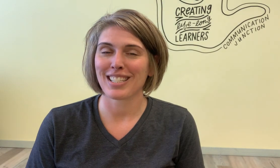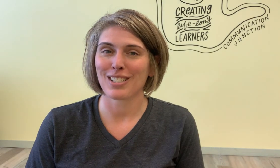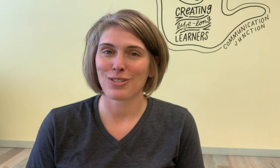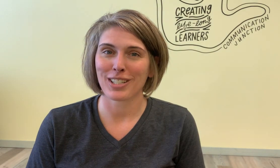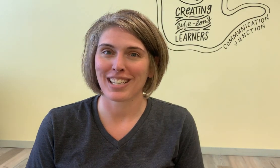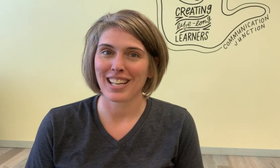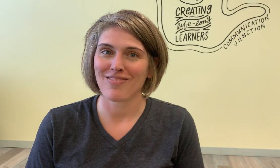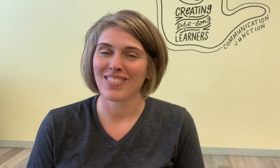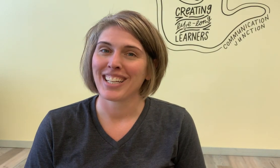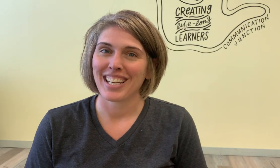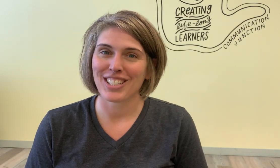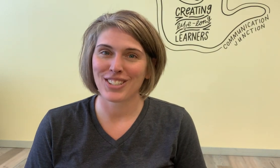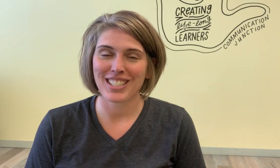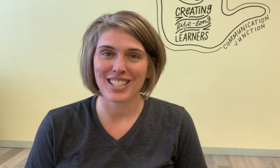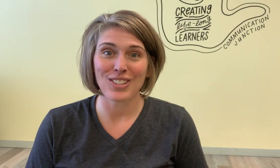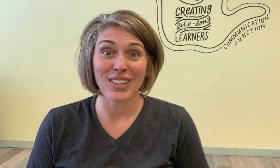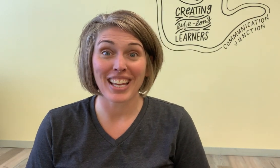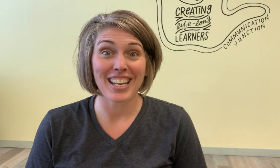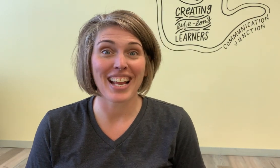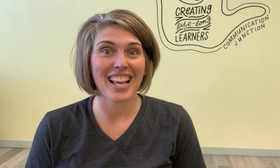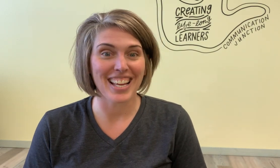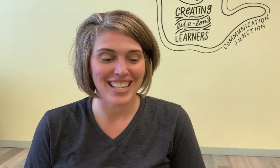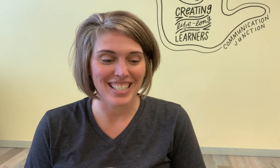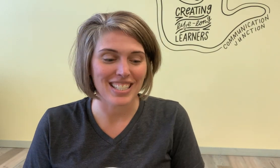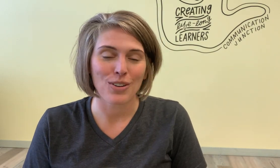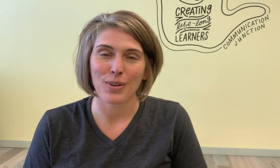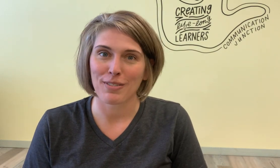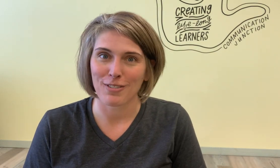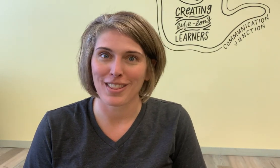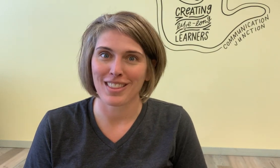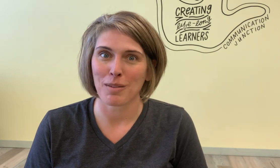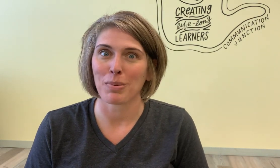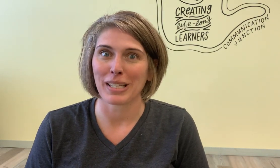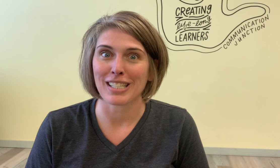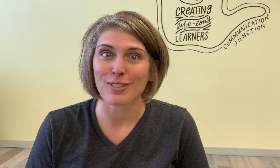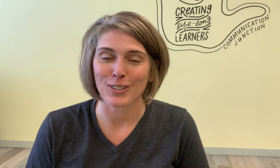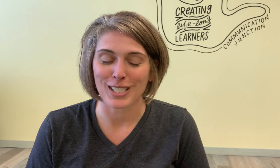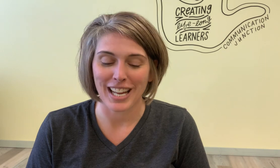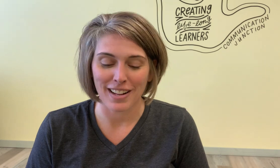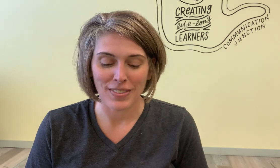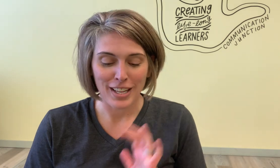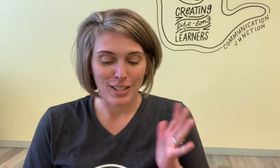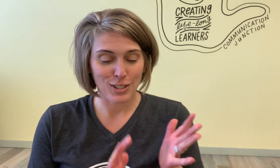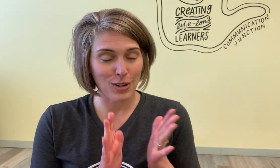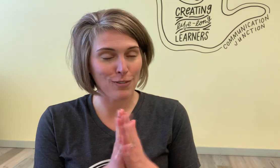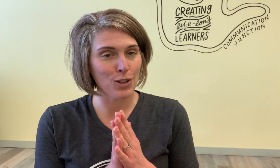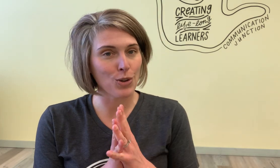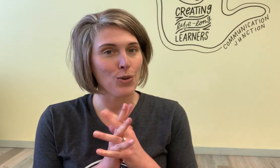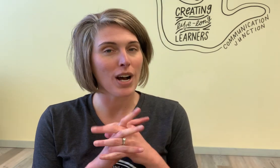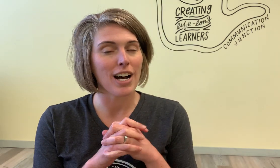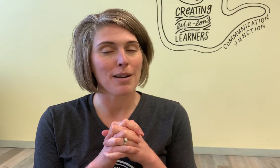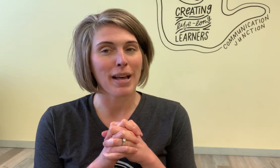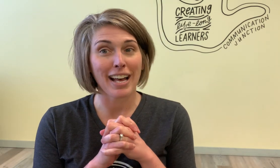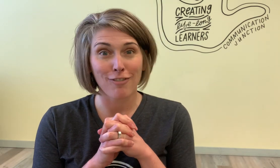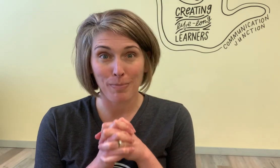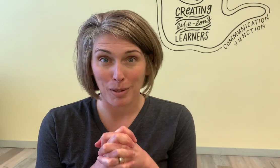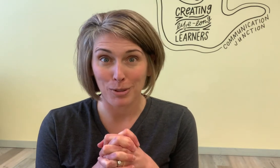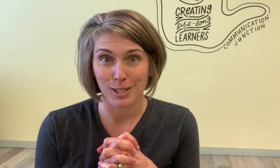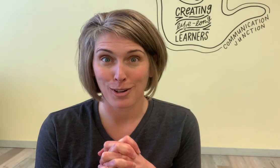Sing Storytime, it's good to see you again, and we have a fun theme planned for today. So if you have bubbles at